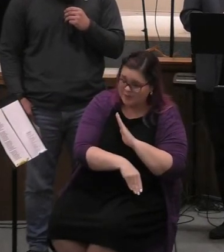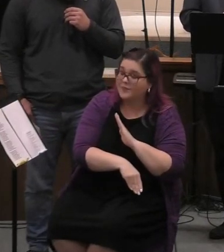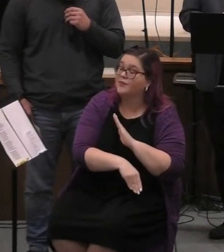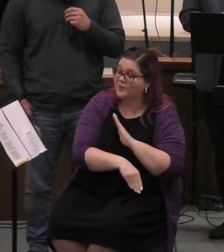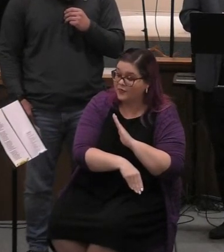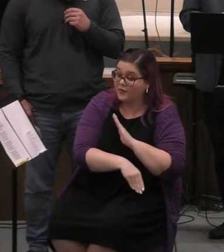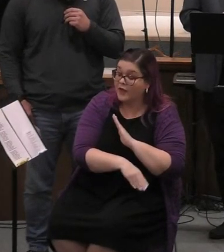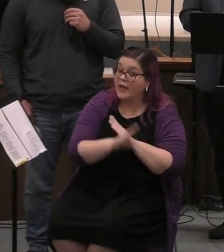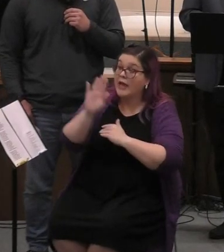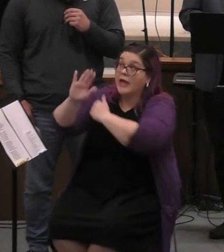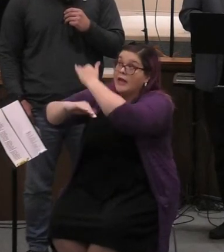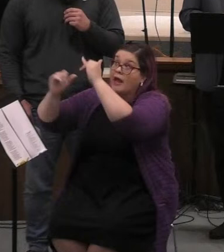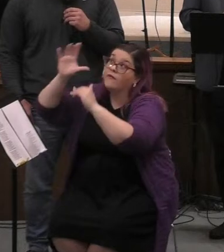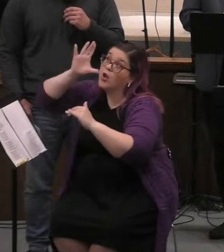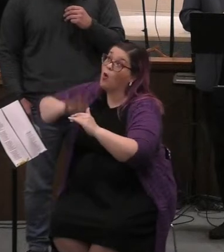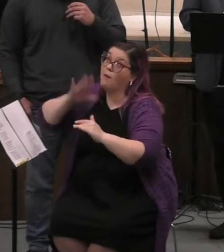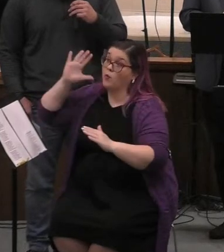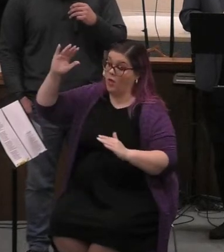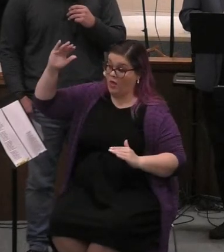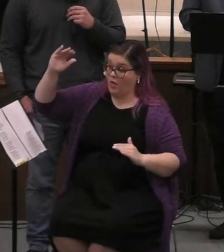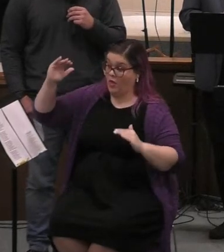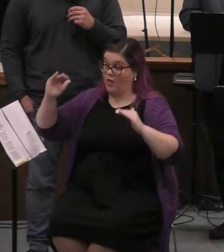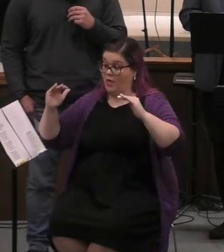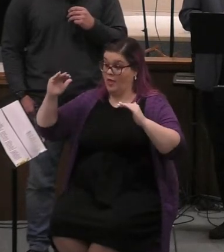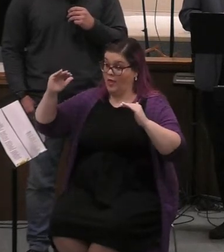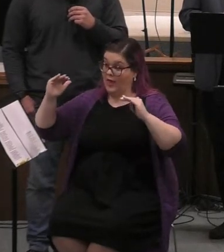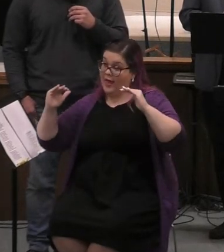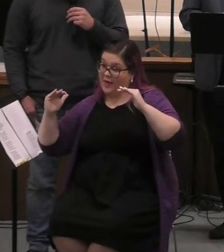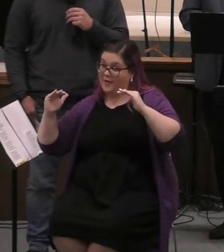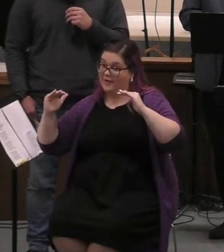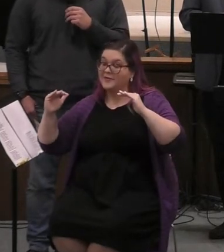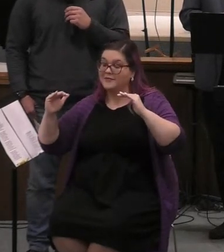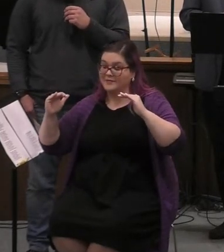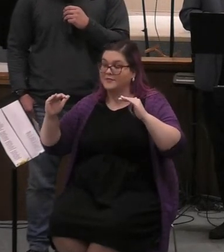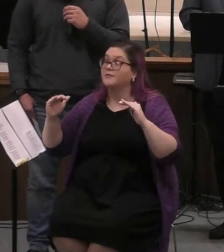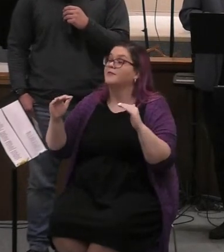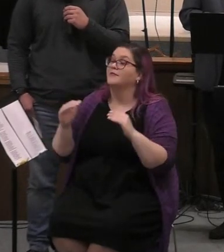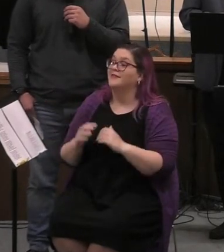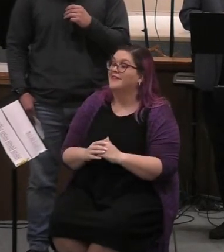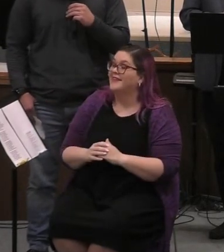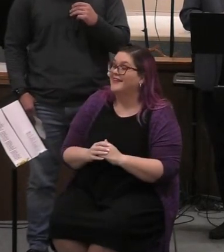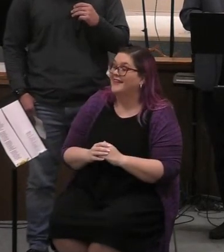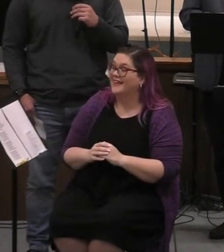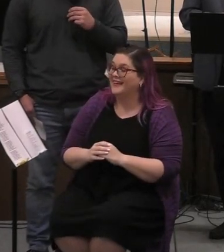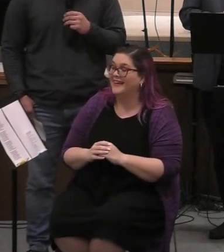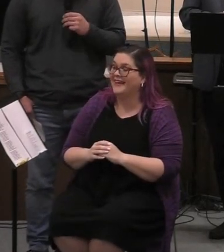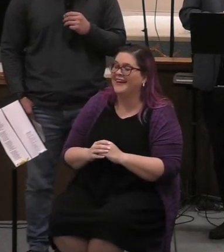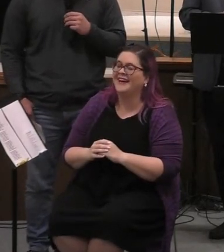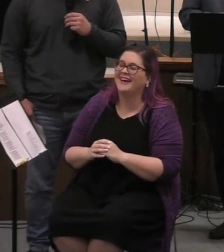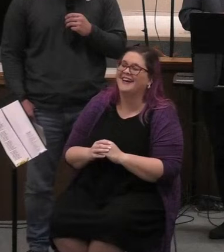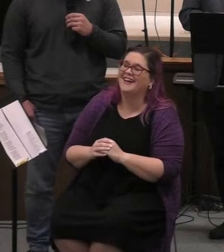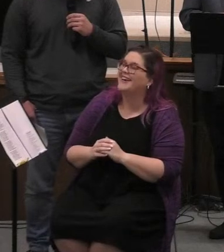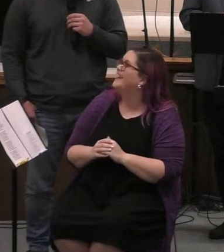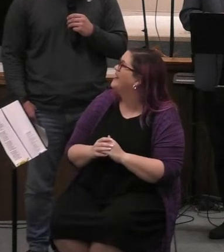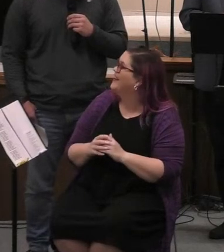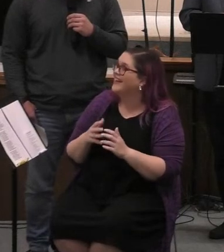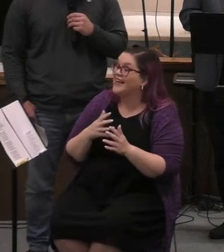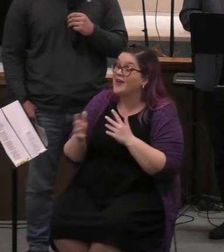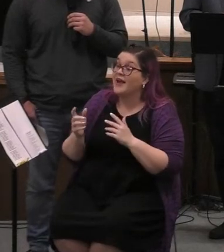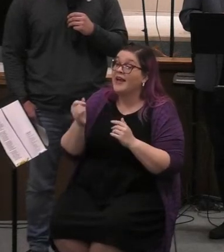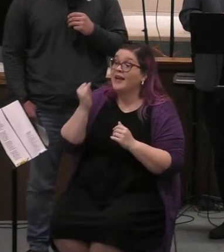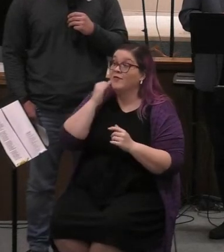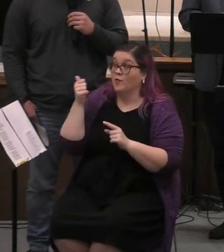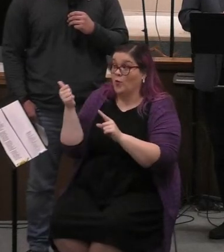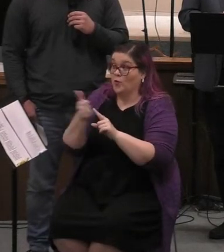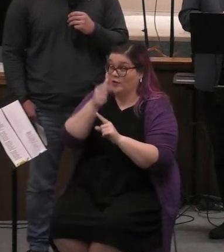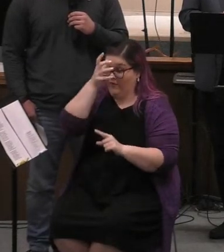balance that out. But if you haven't, I guess what I would also say, if you haven't gone, I would commend it to you men that regardless if you're a